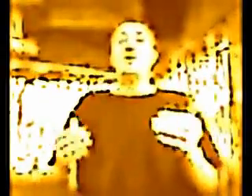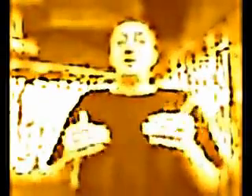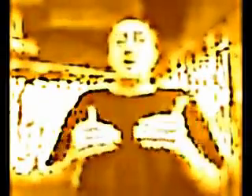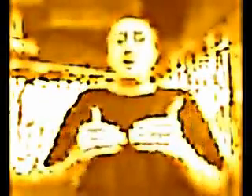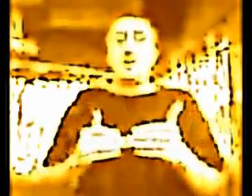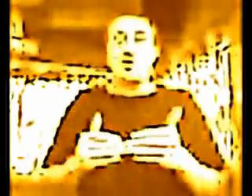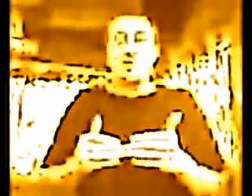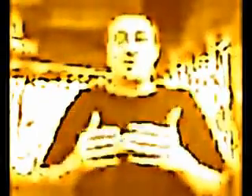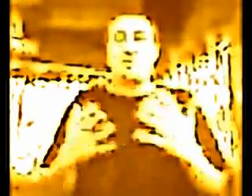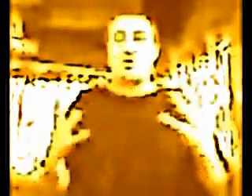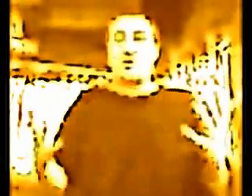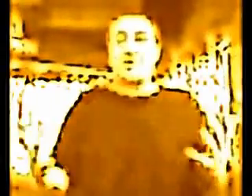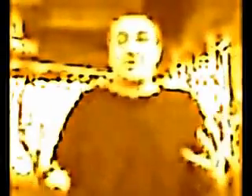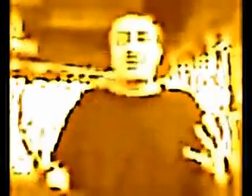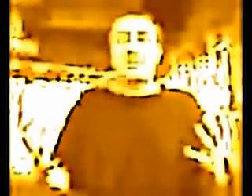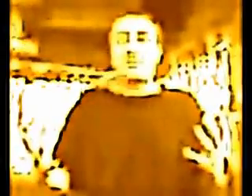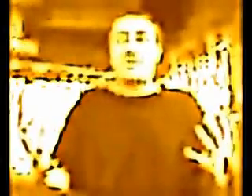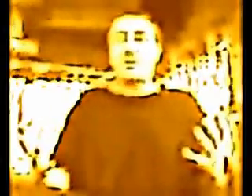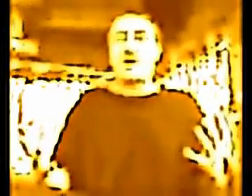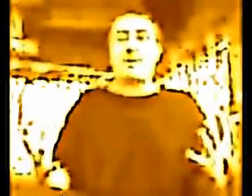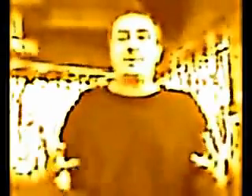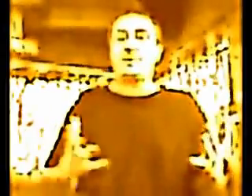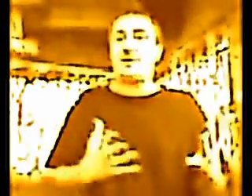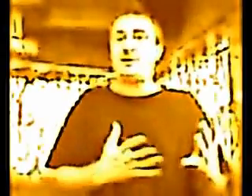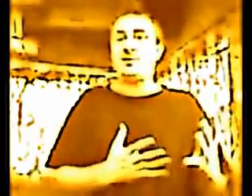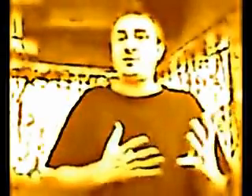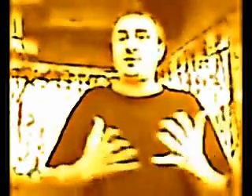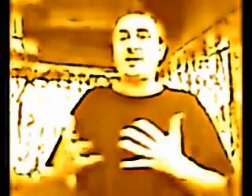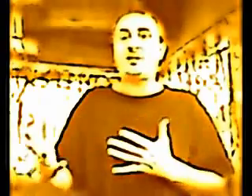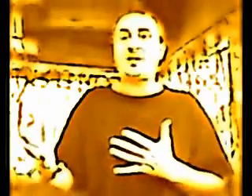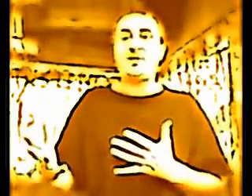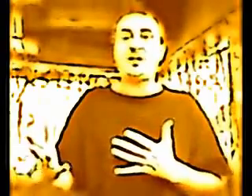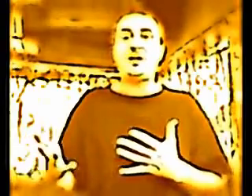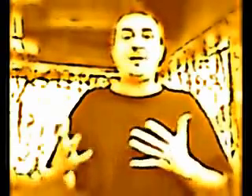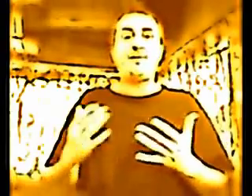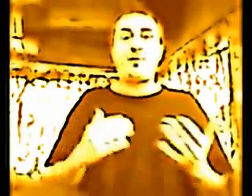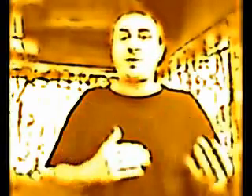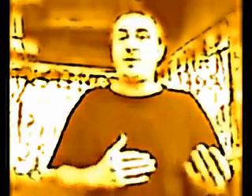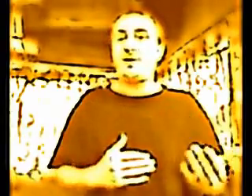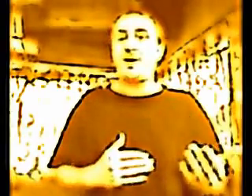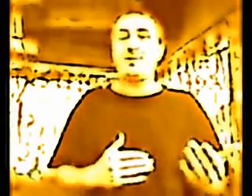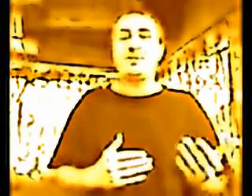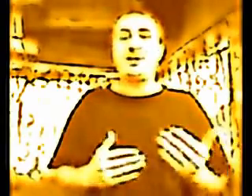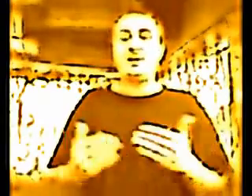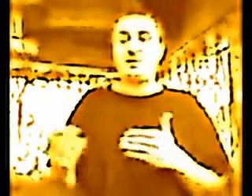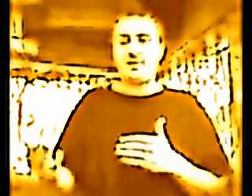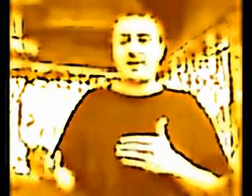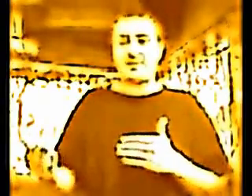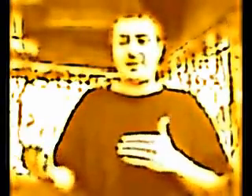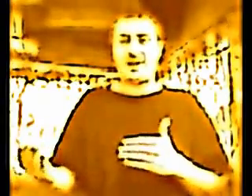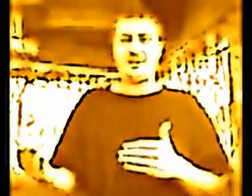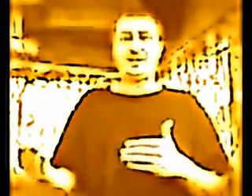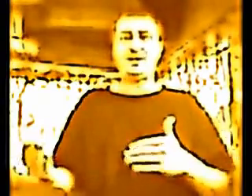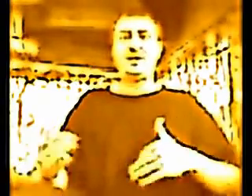they would be short $36 million in 2017 and $40 million in 2018.